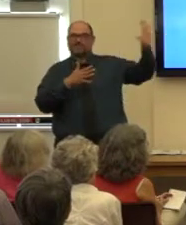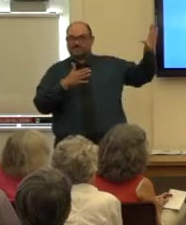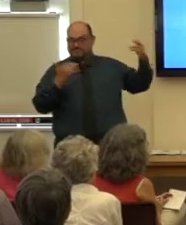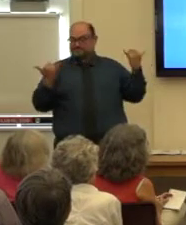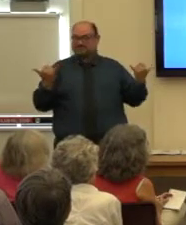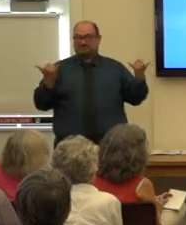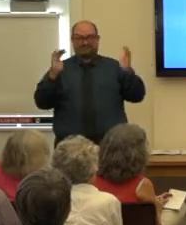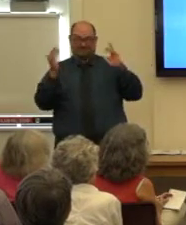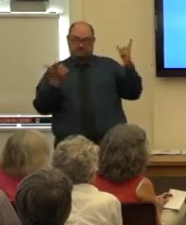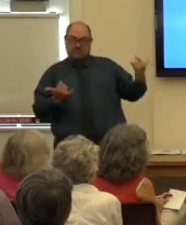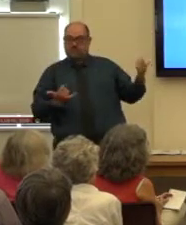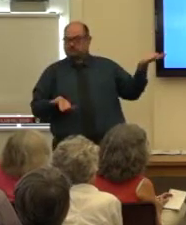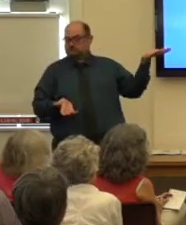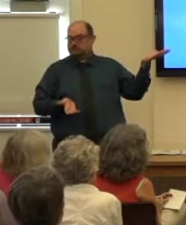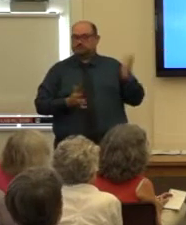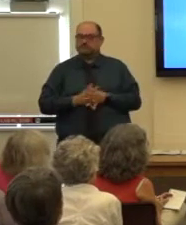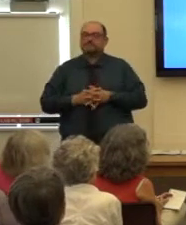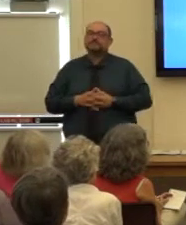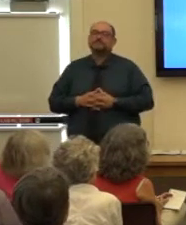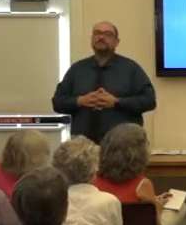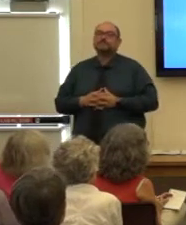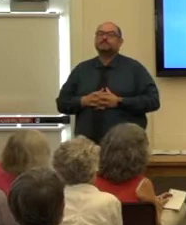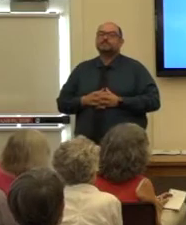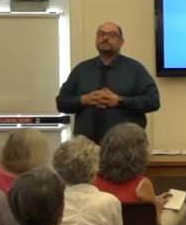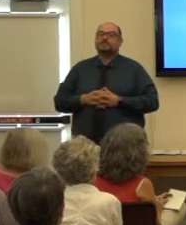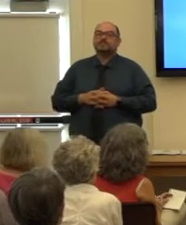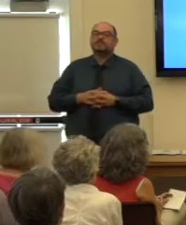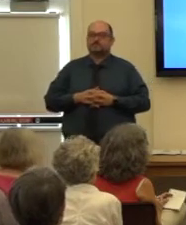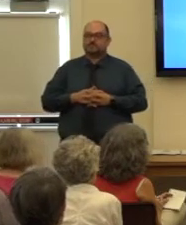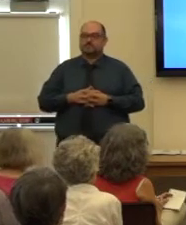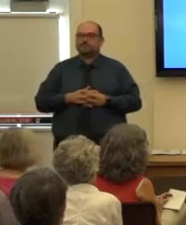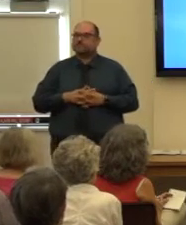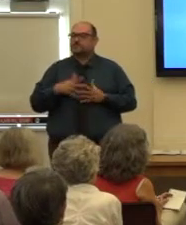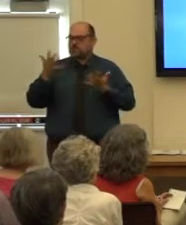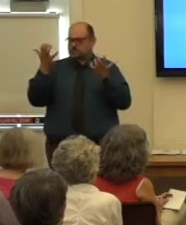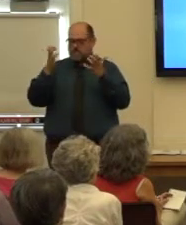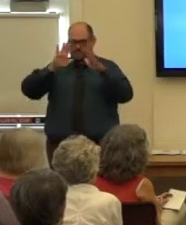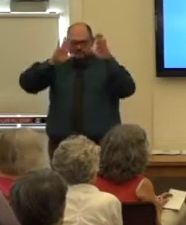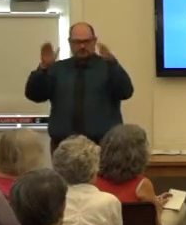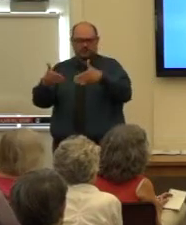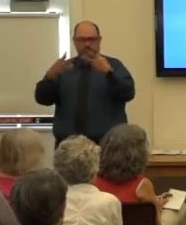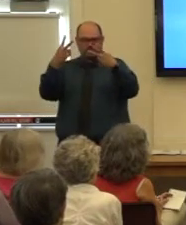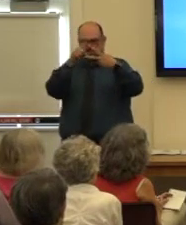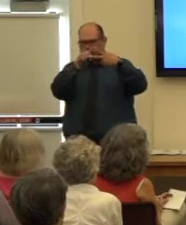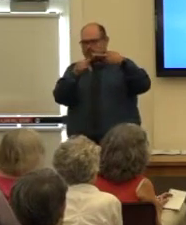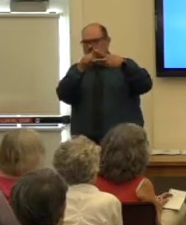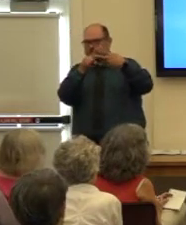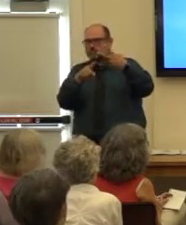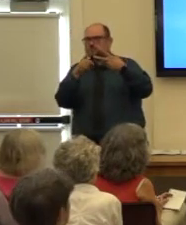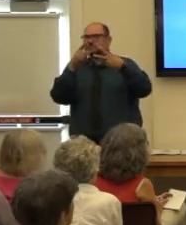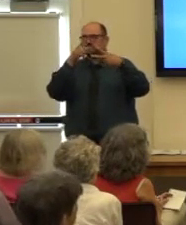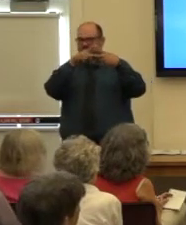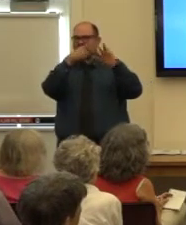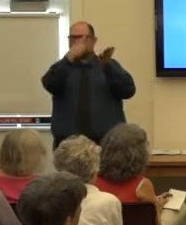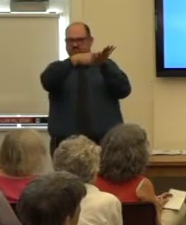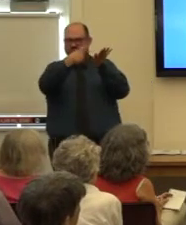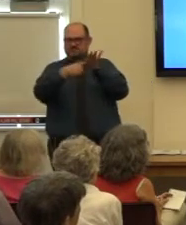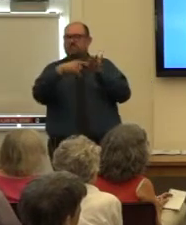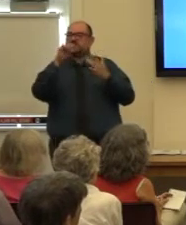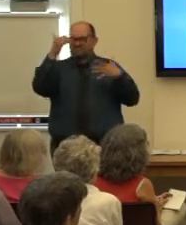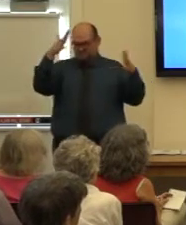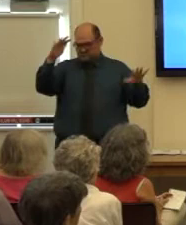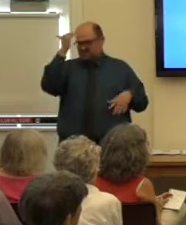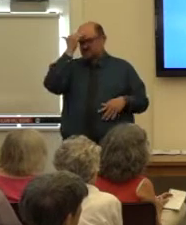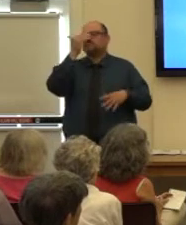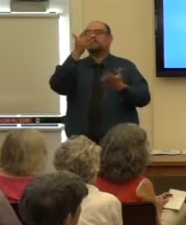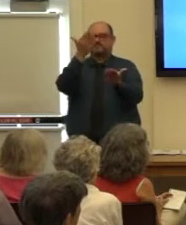So I want to focus today on two broad things that we do know to be true about the Chilmark deaf community in